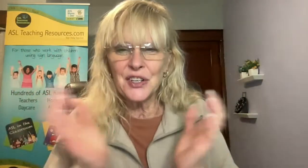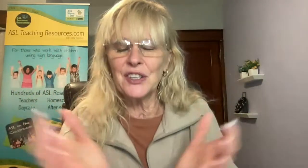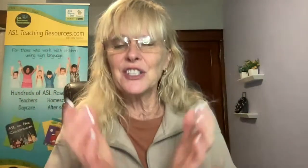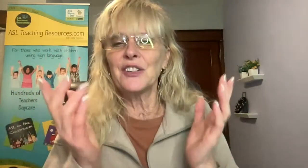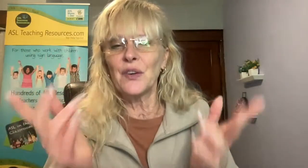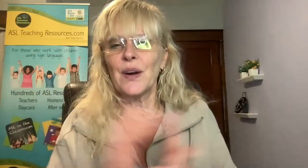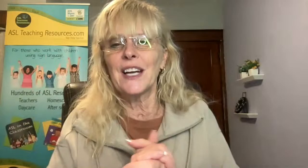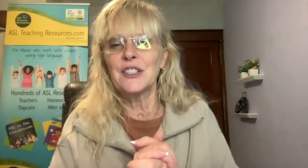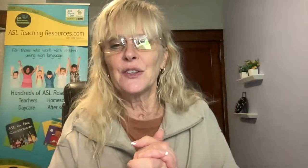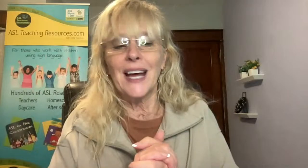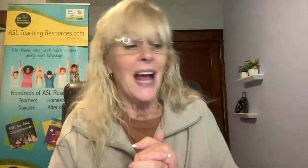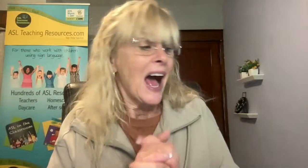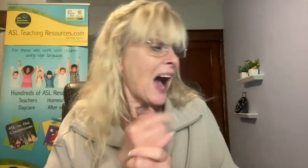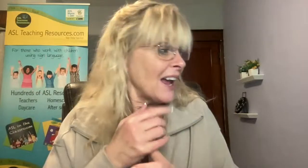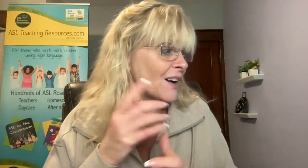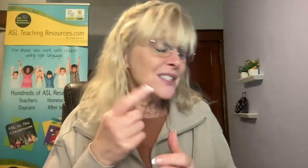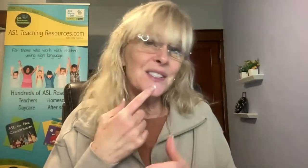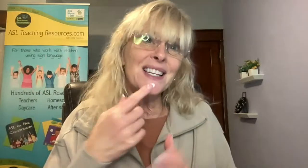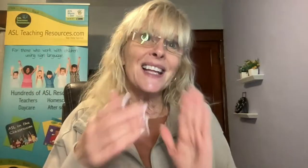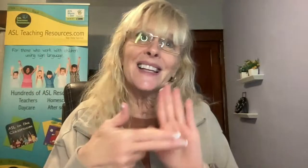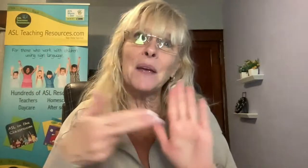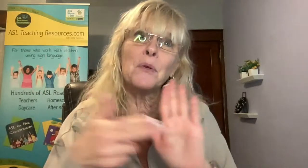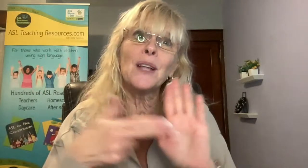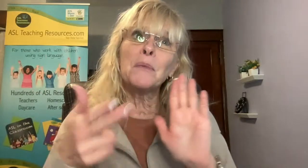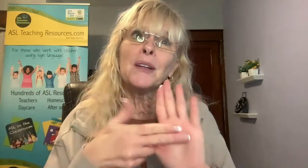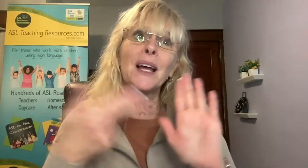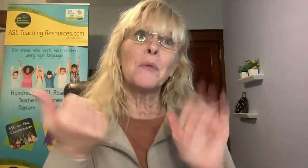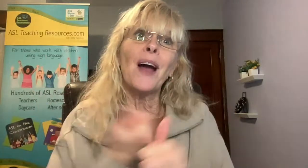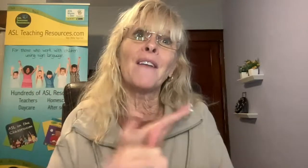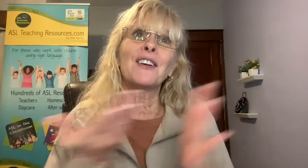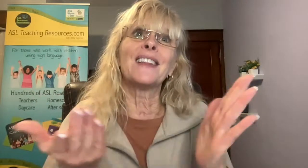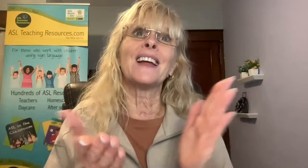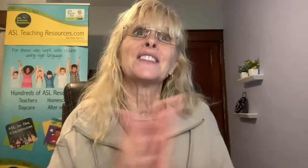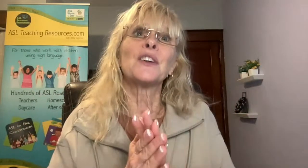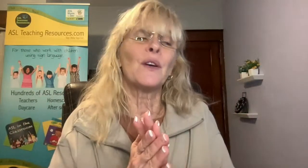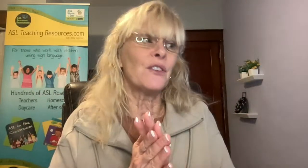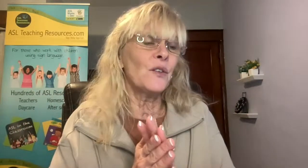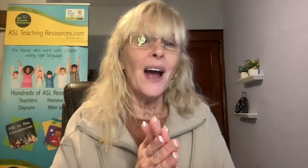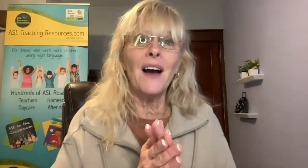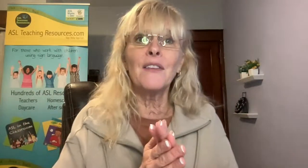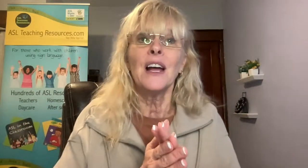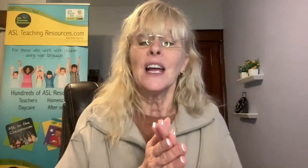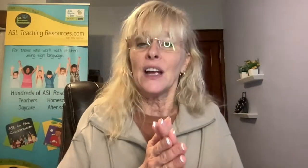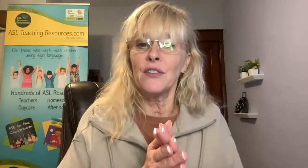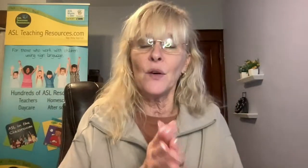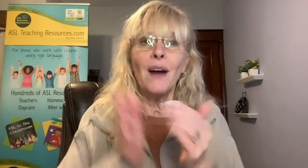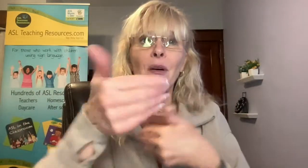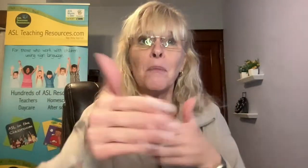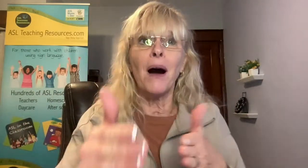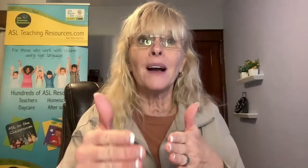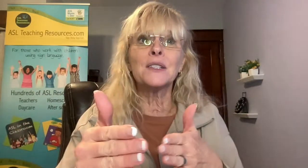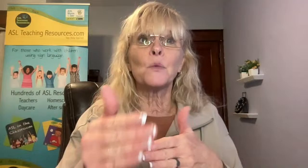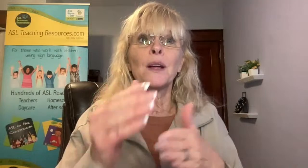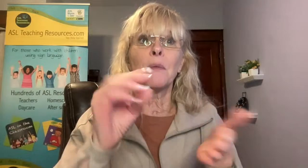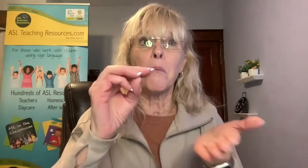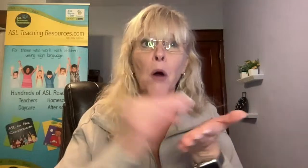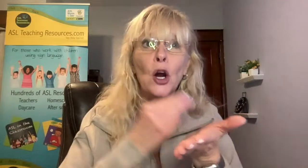encourage you to go ahead and do that. I also say label everything. So if you have a box with